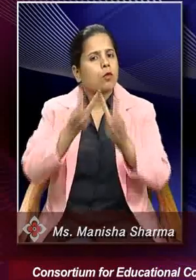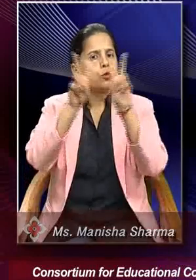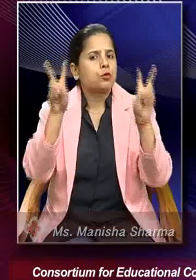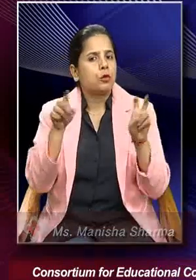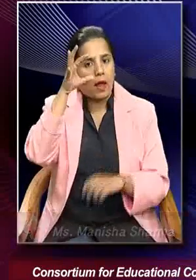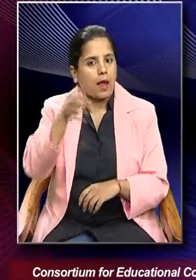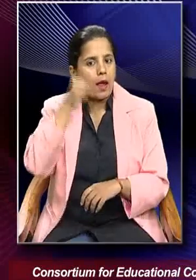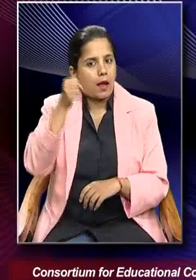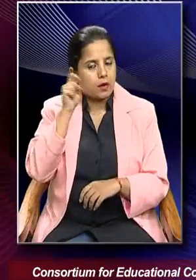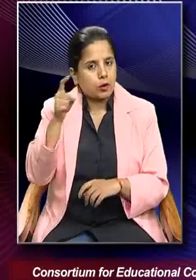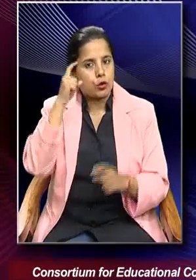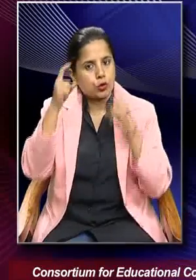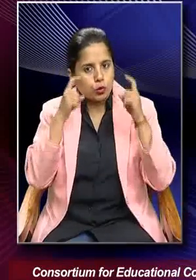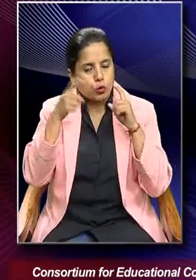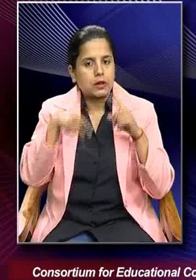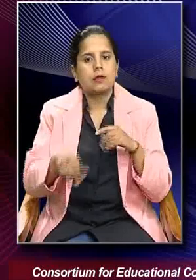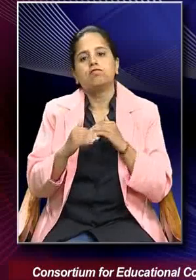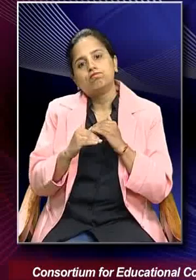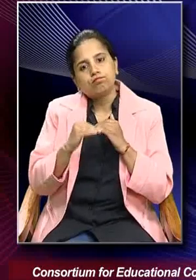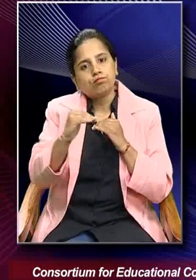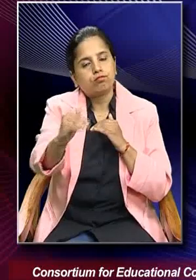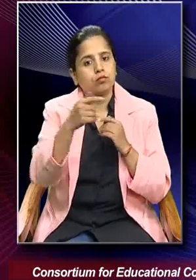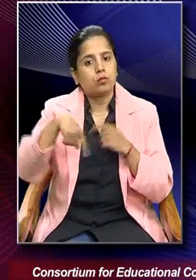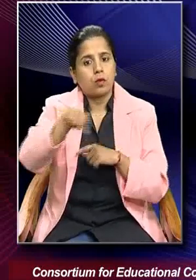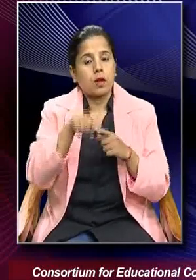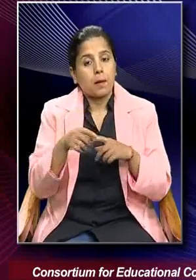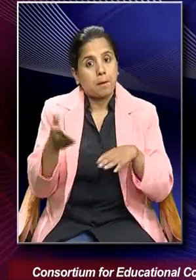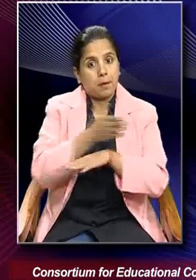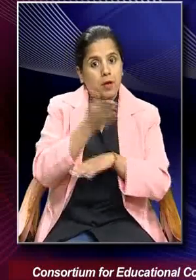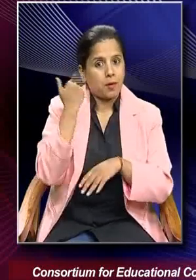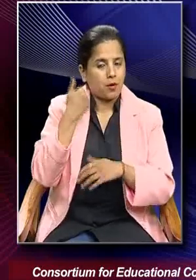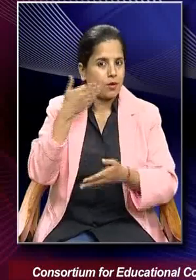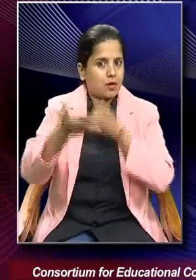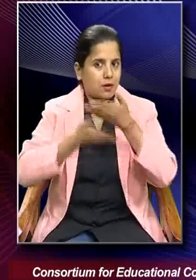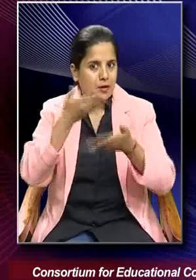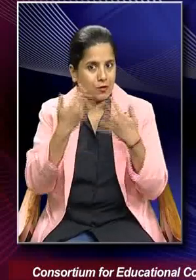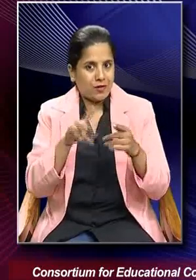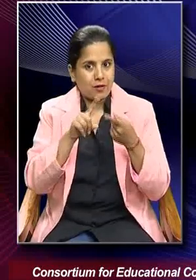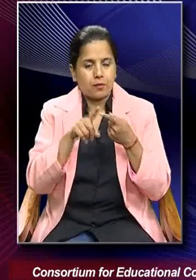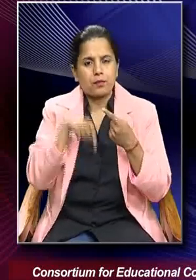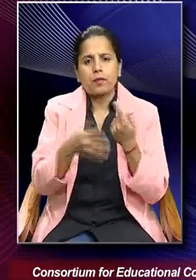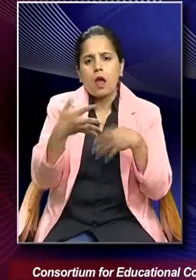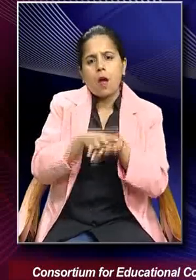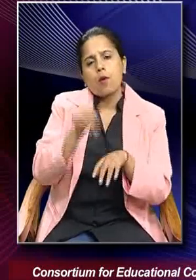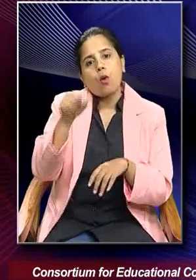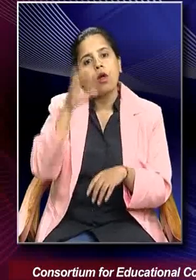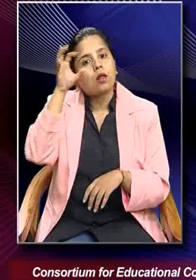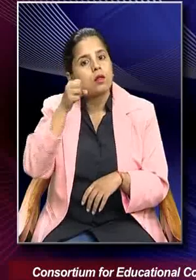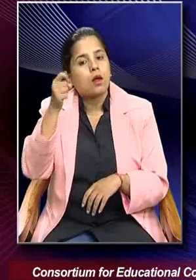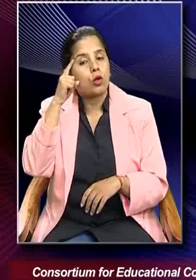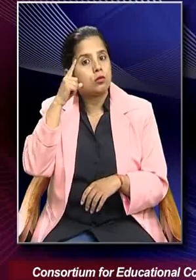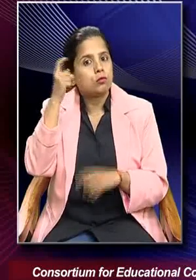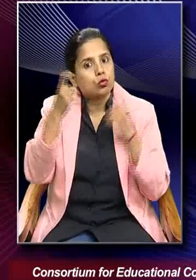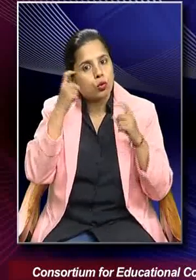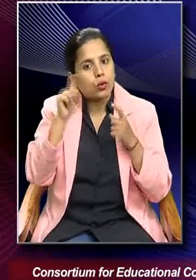was Gandhian thoughts and sustainability. In the earlier part, we have seen the applications of Gandhian thoughts in